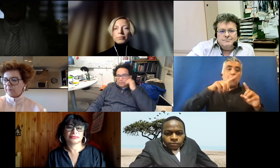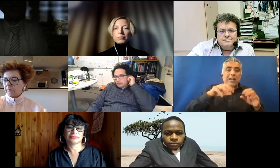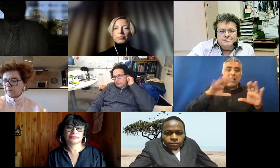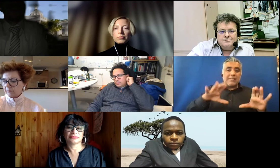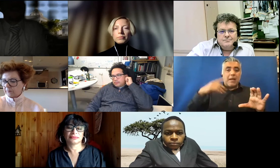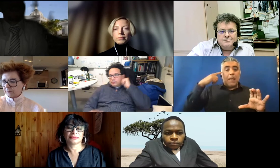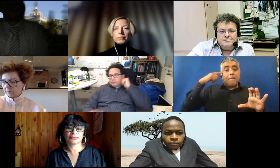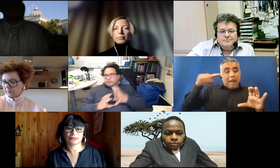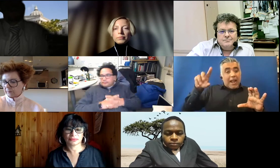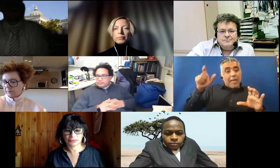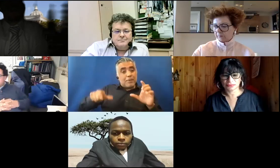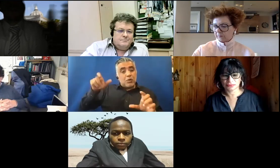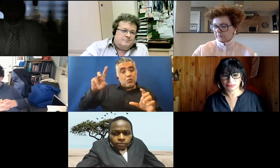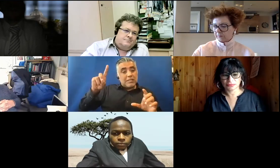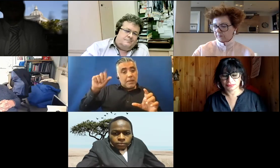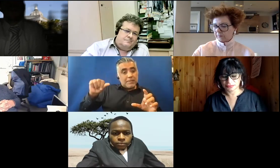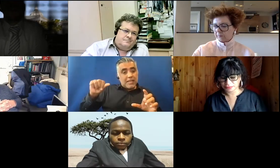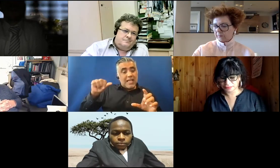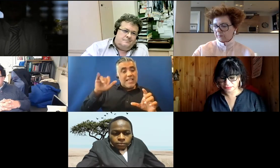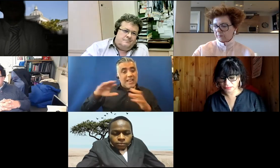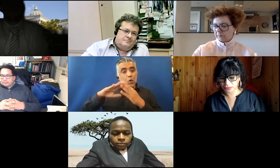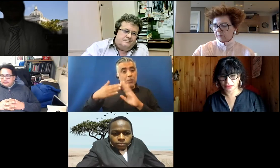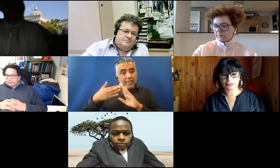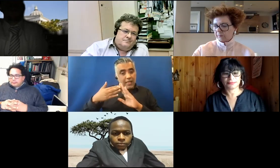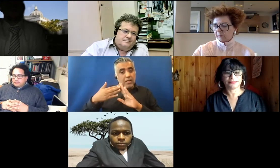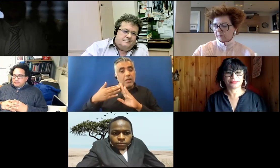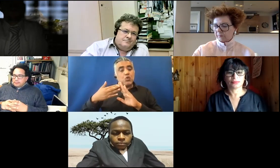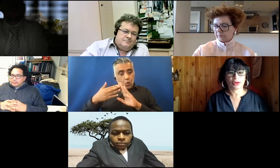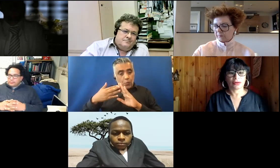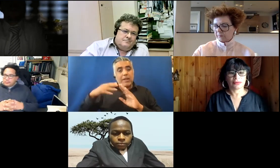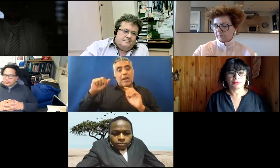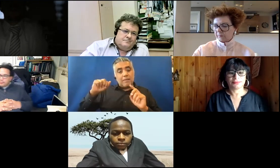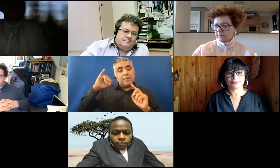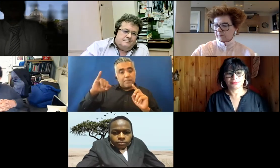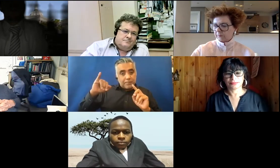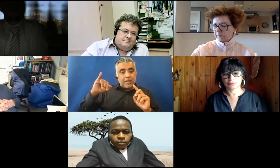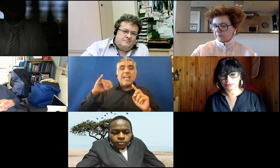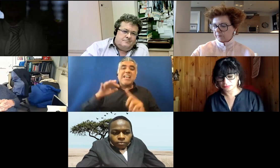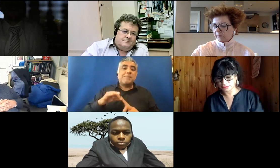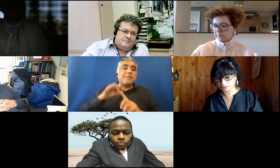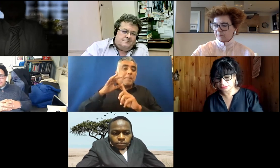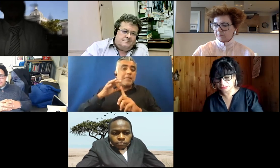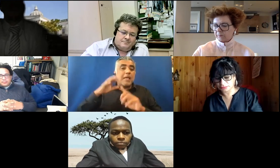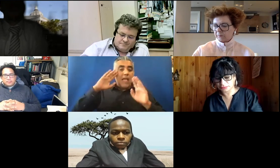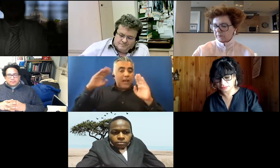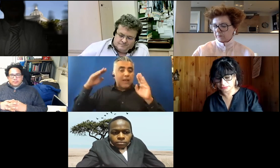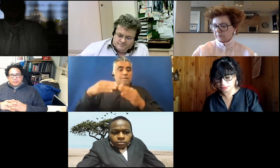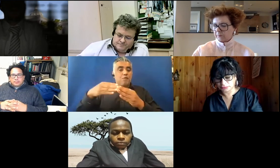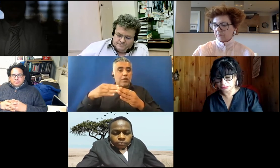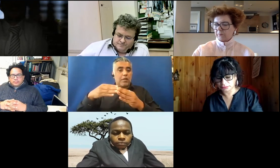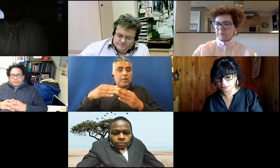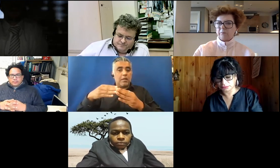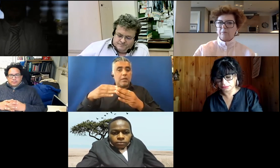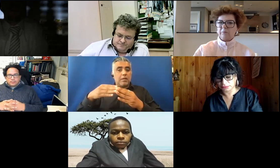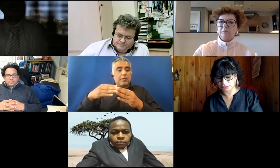for the disabled community in terms of artificial intelligence, especially focusing on that it becomes